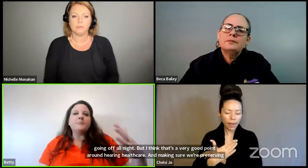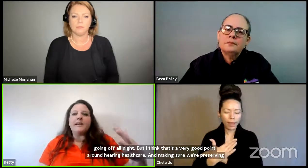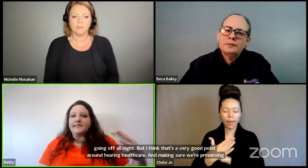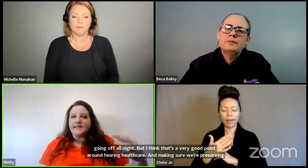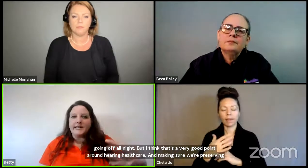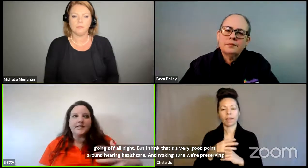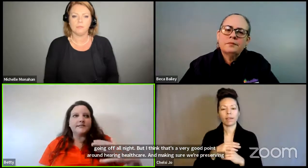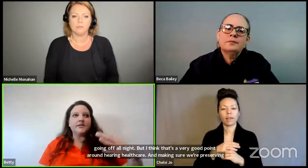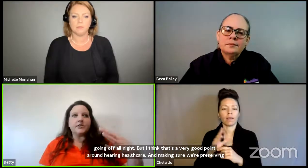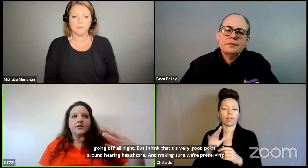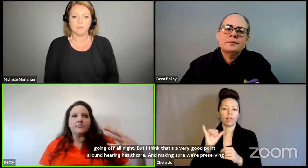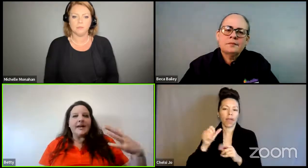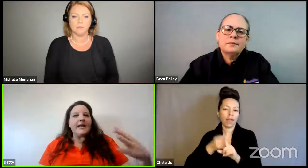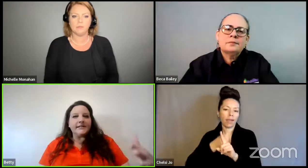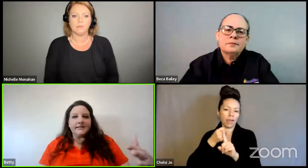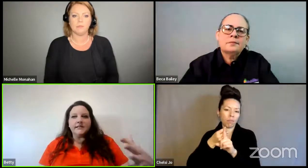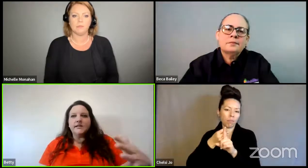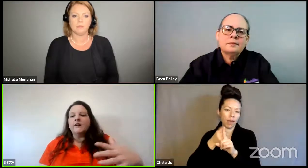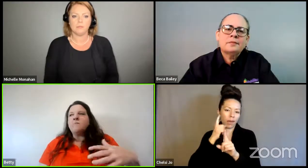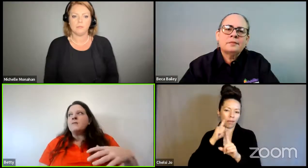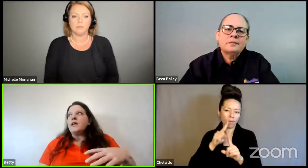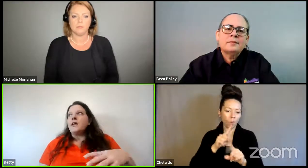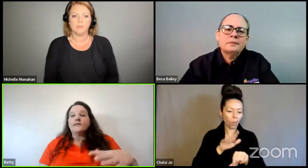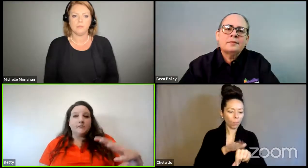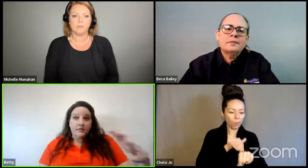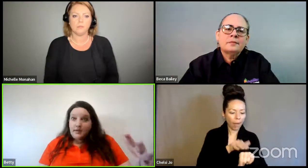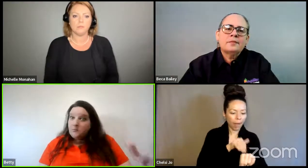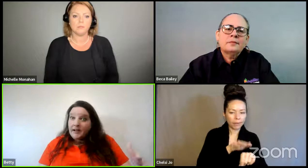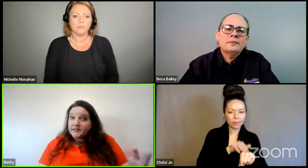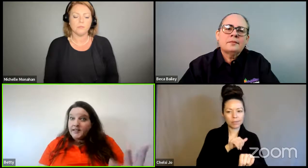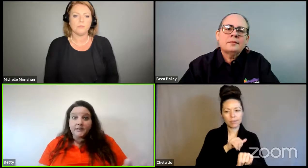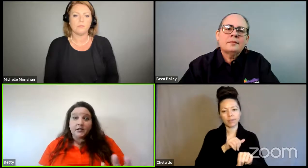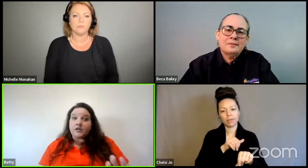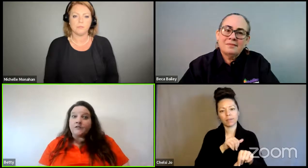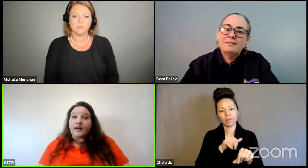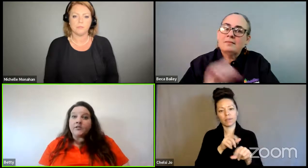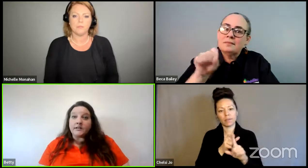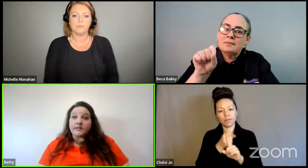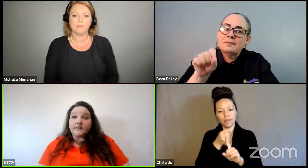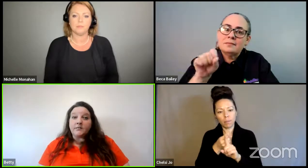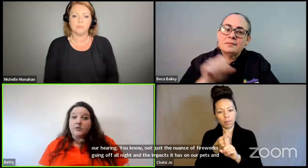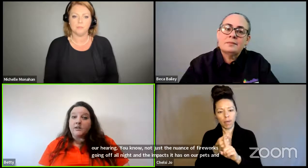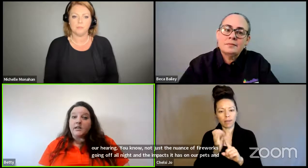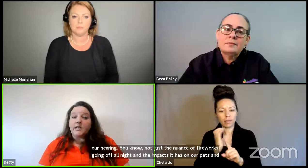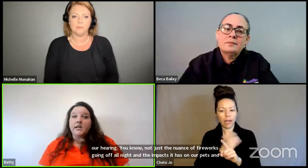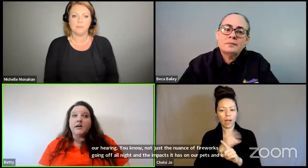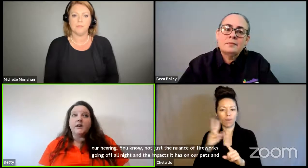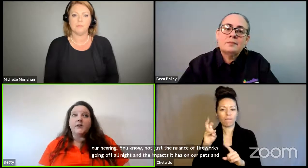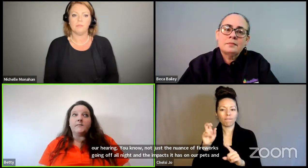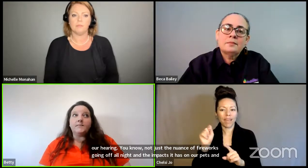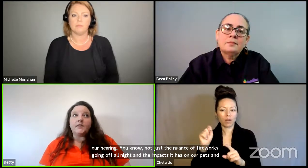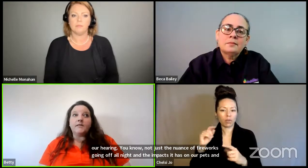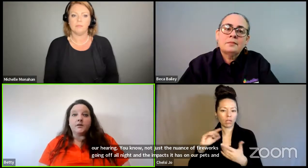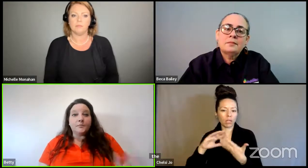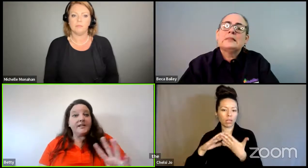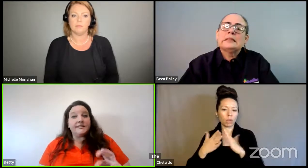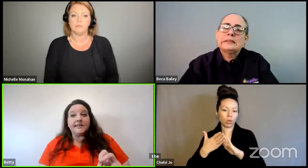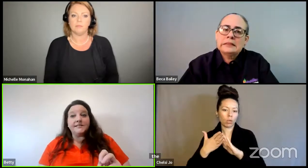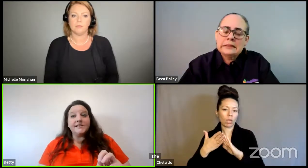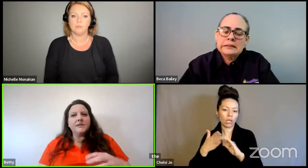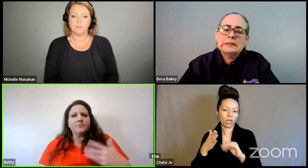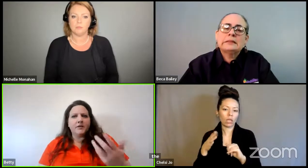then the impacts that it has on our pets and the impacts it has on our veterans community, and